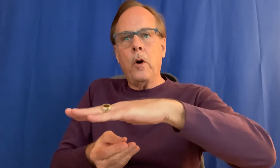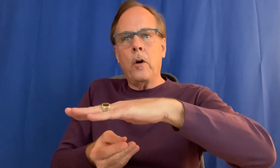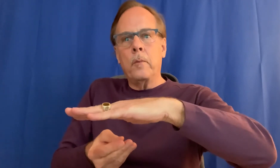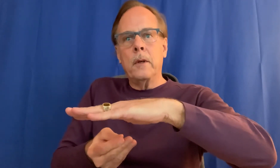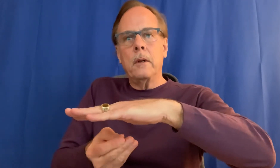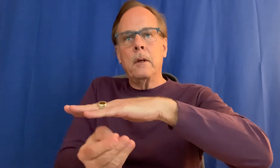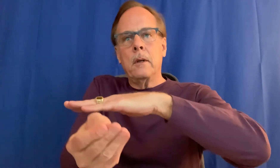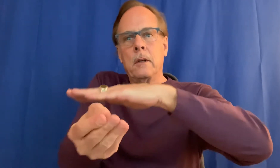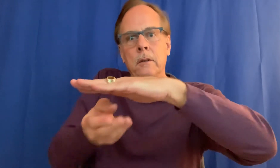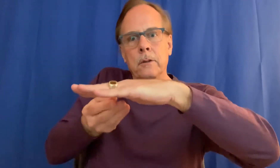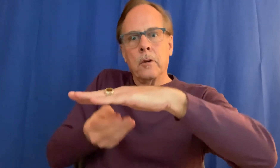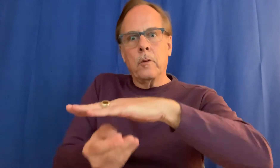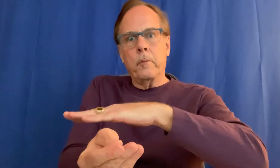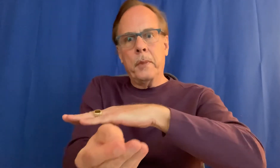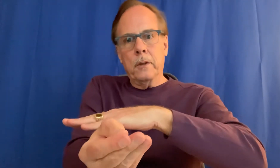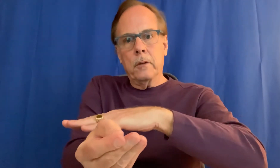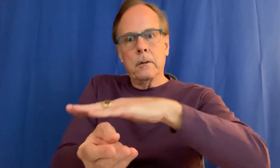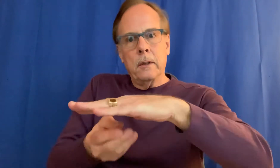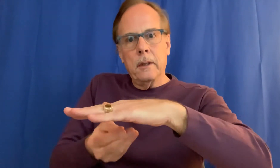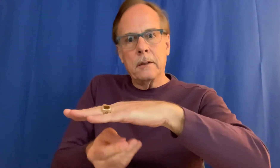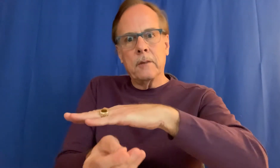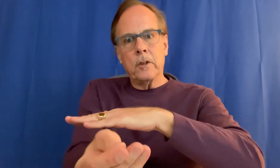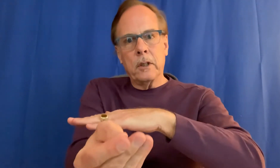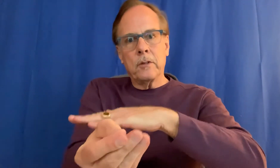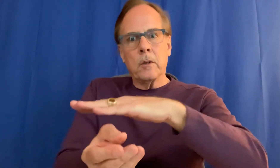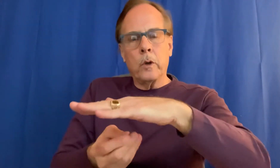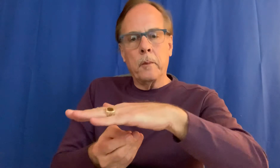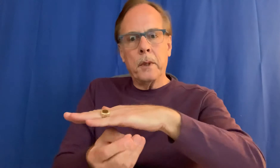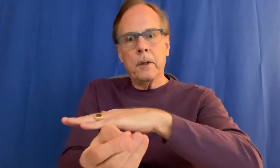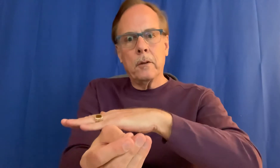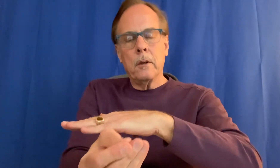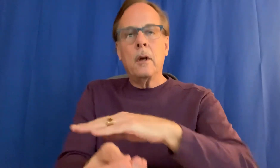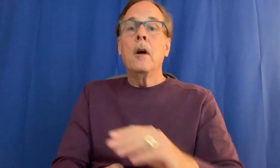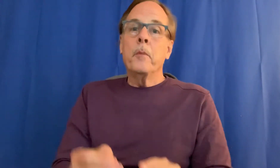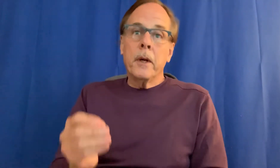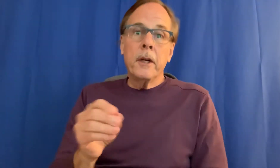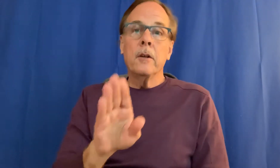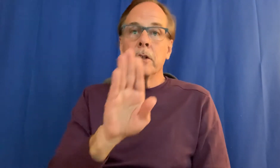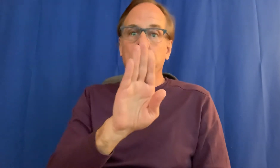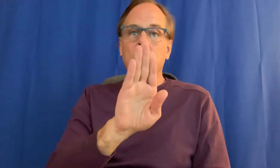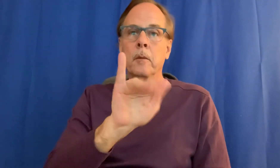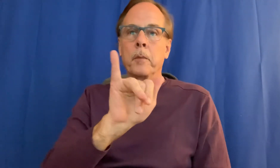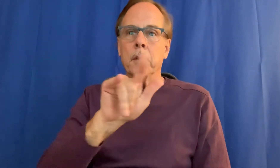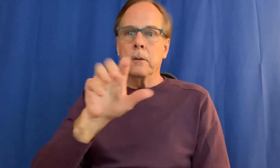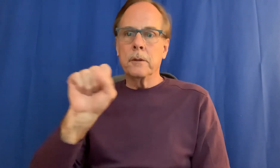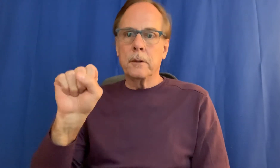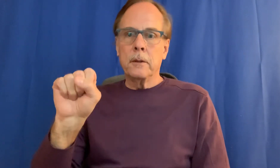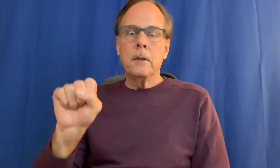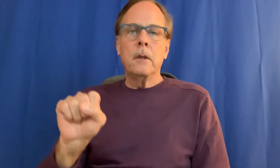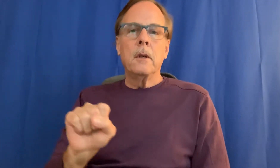palm. So bill, as if to give someone a bill, but here they're spelling bills.